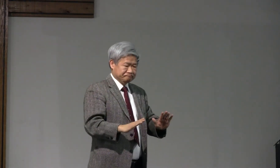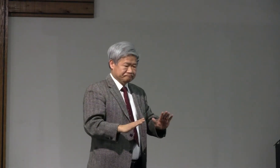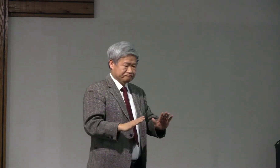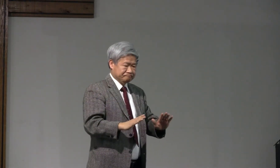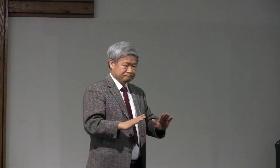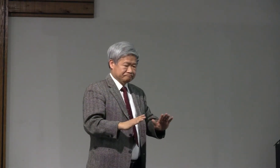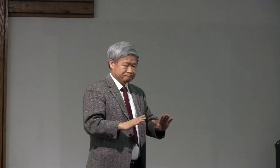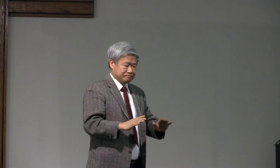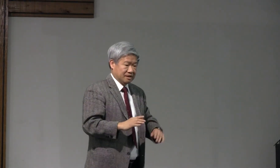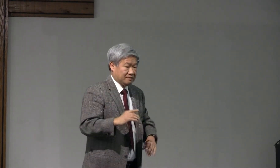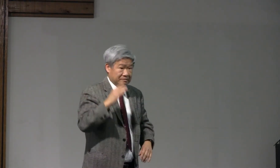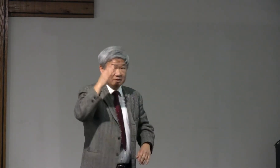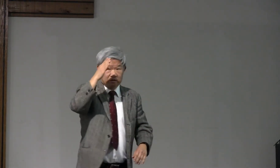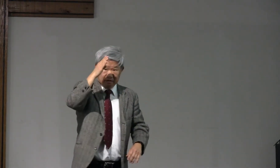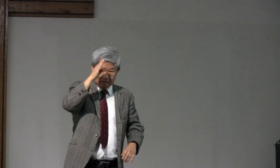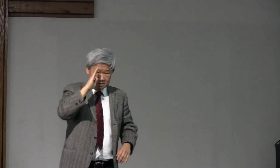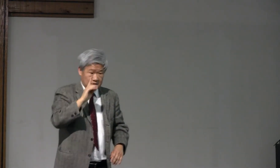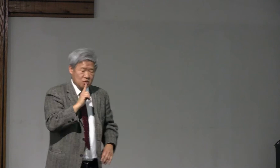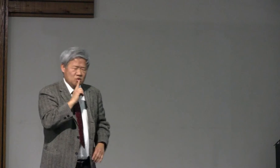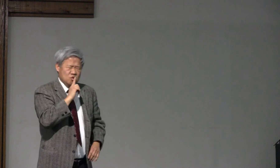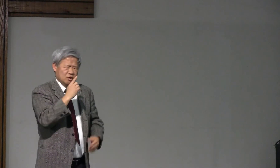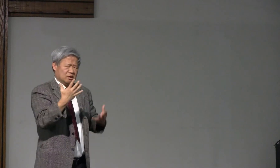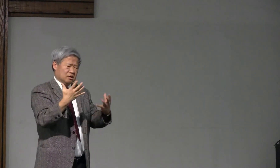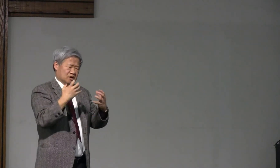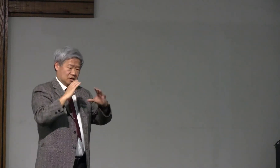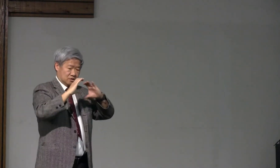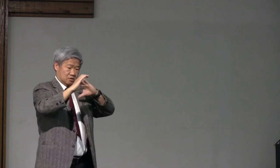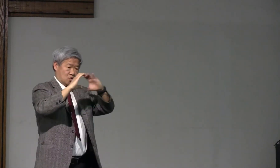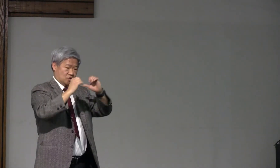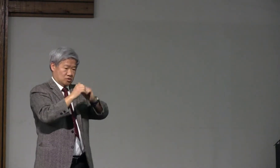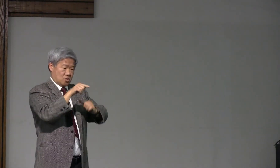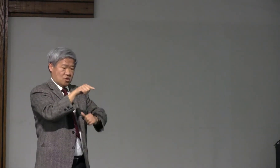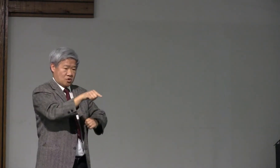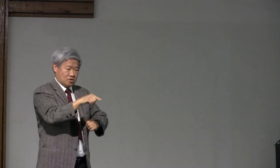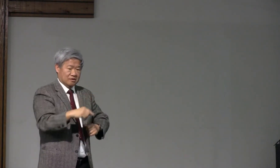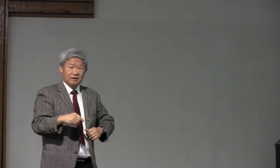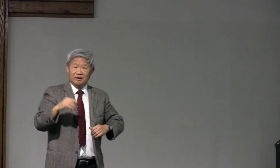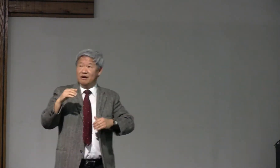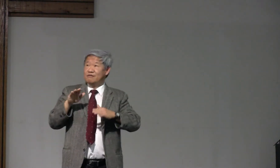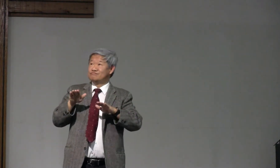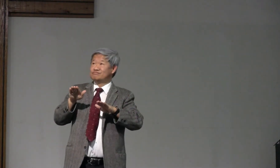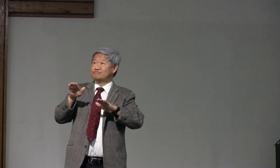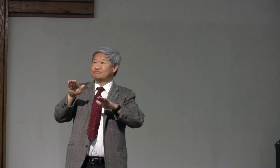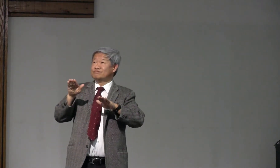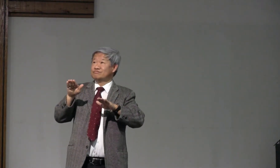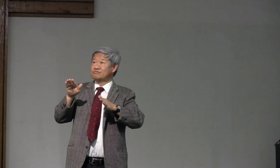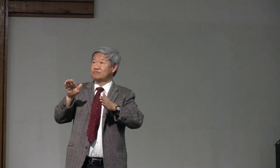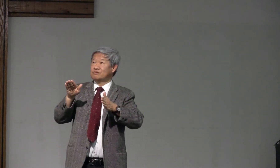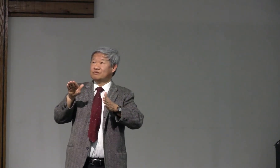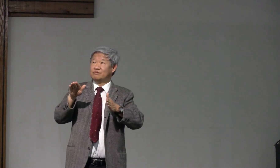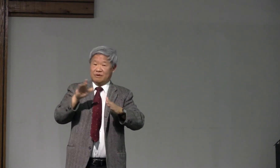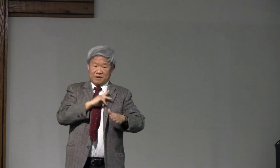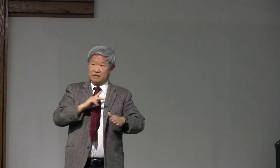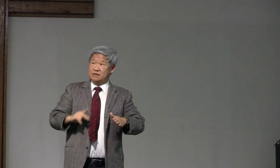And so he became less successful as he grew older. But God wants to